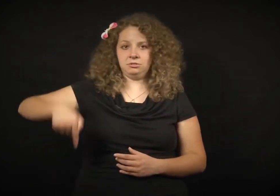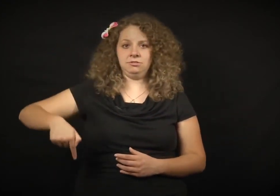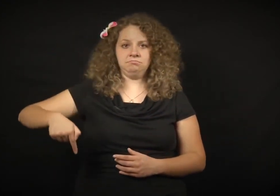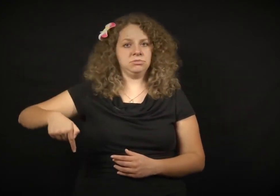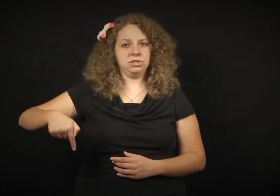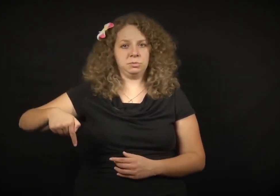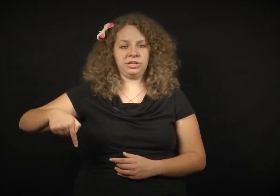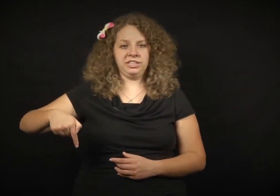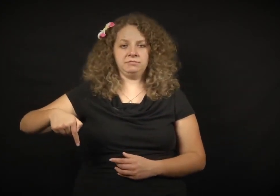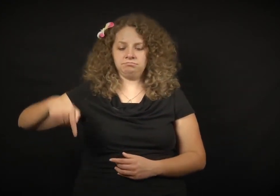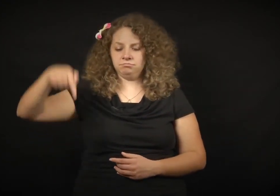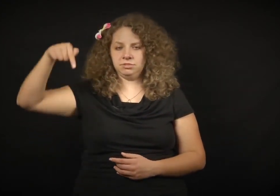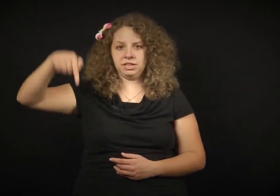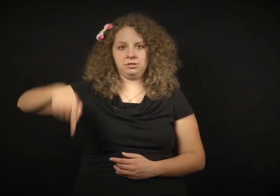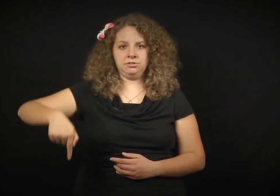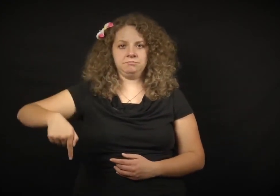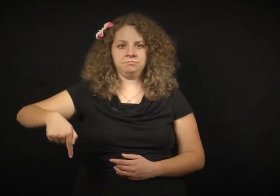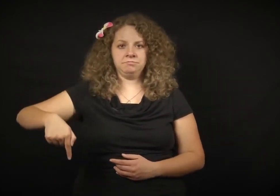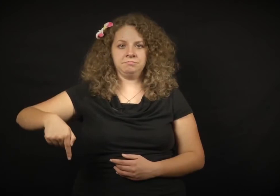Down, just pointing, down.